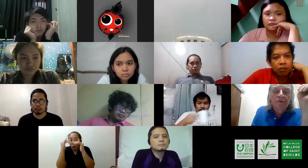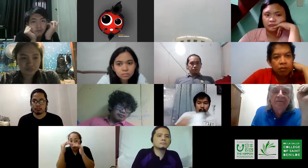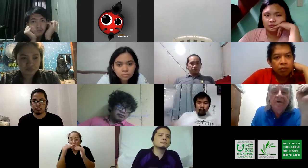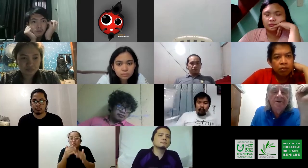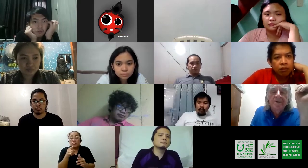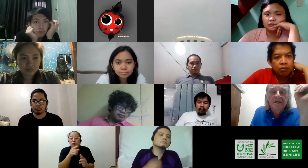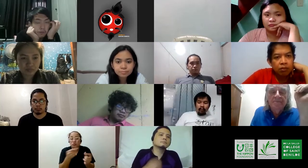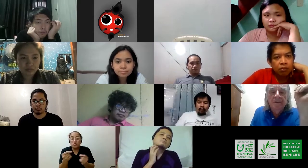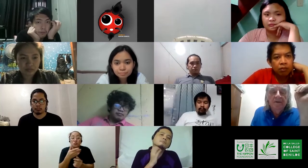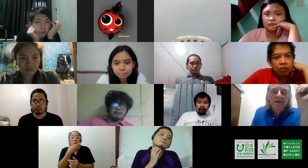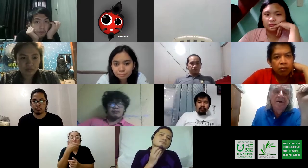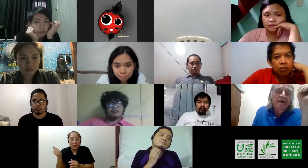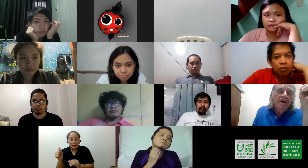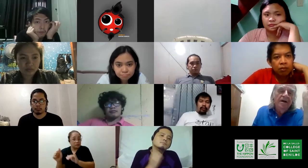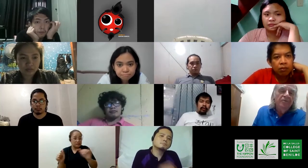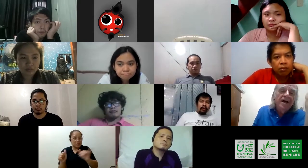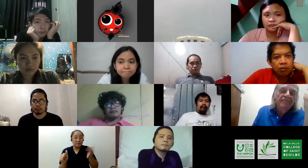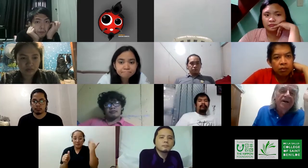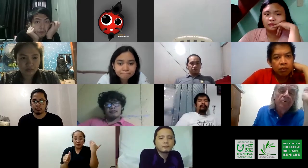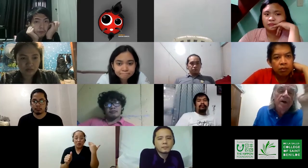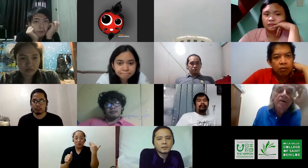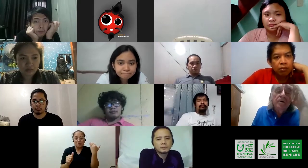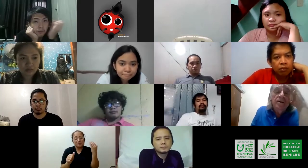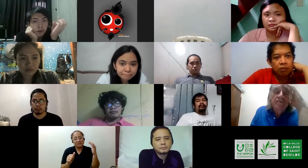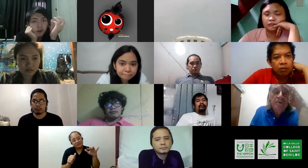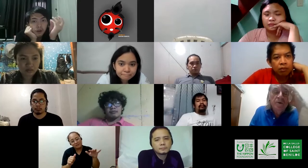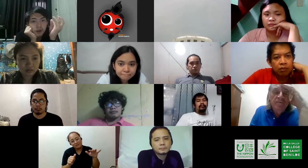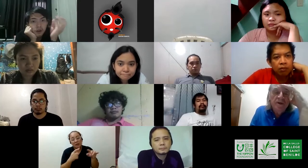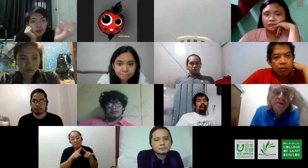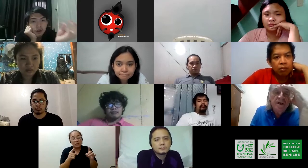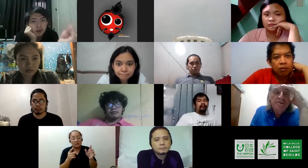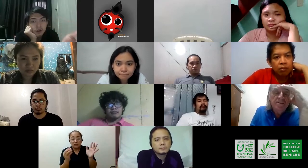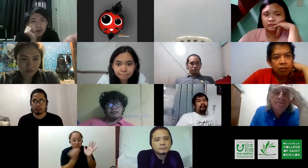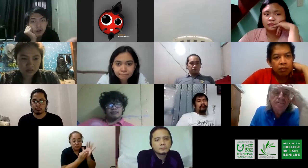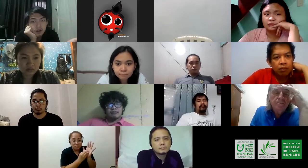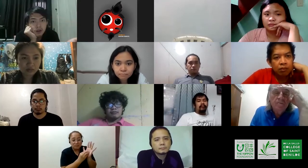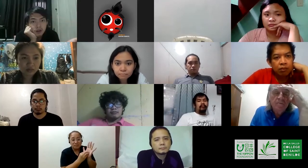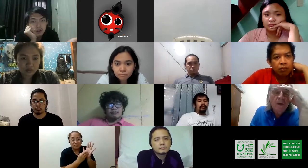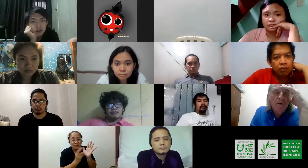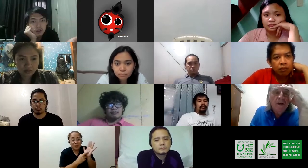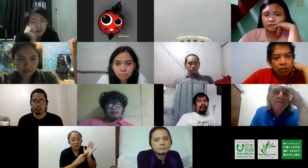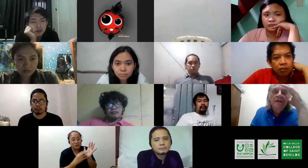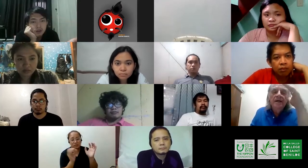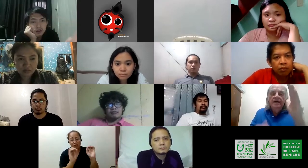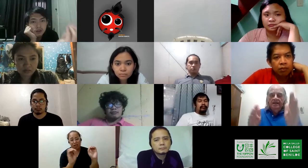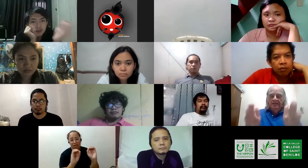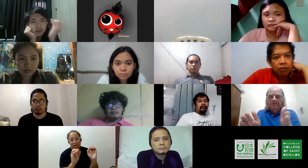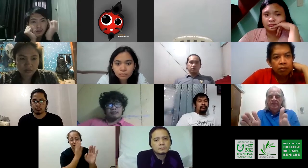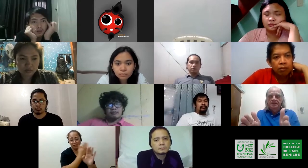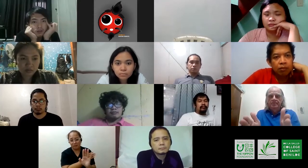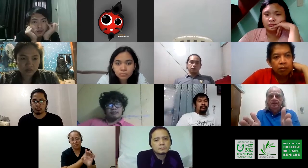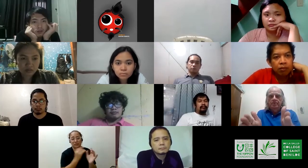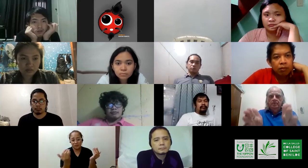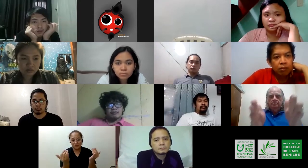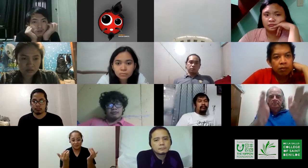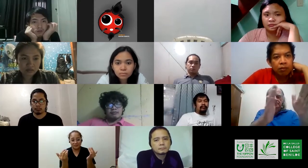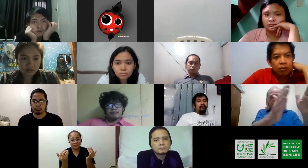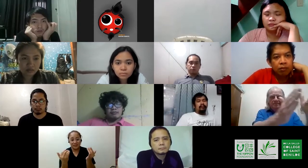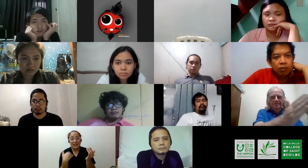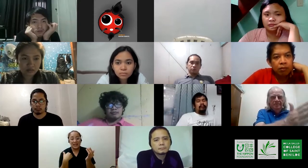previous test, but I don't have any record of the previous test. Okay, so that's the midterm. Put that